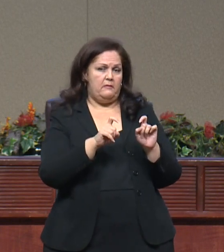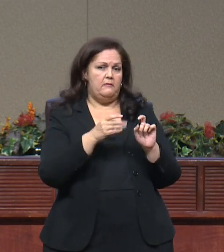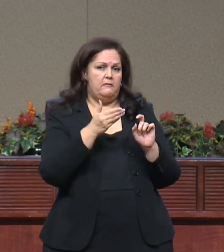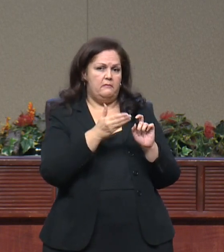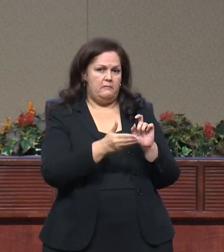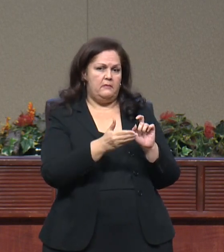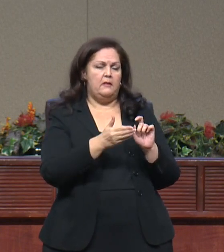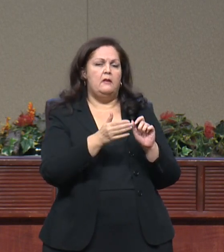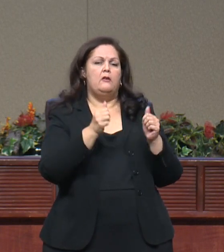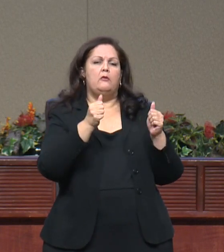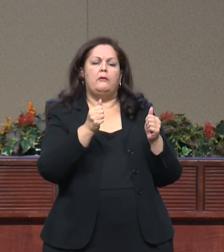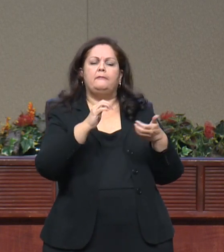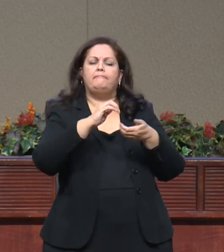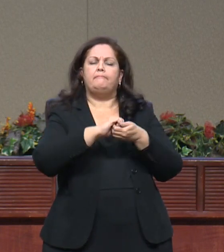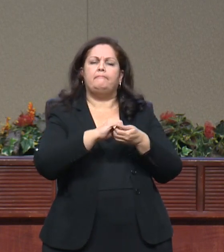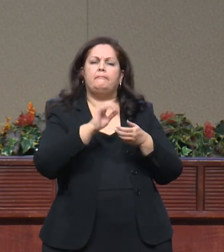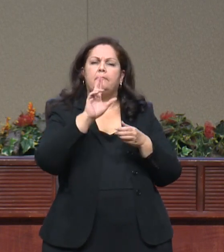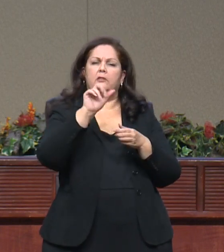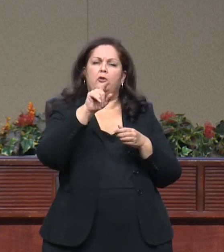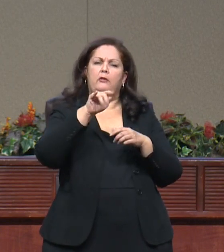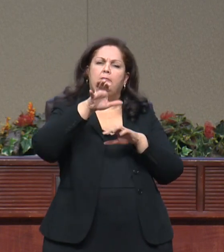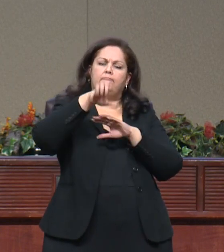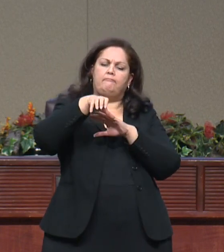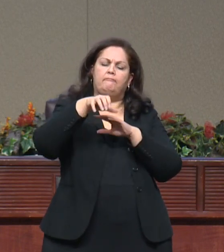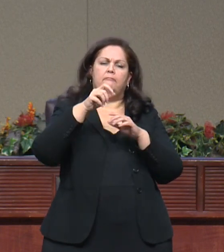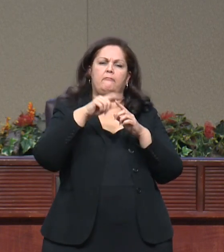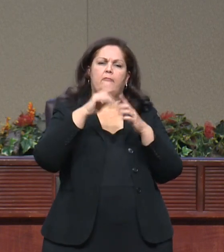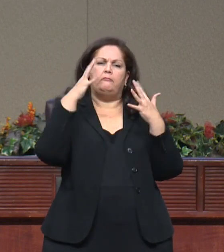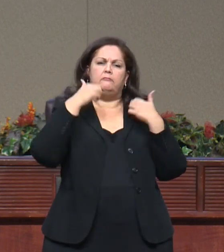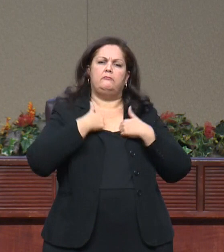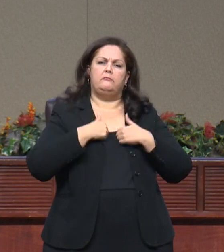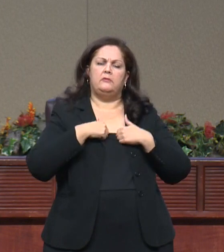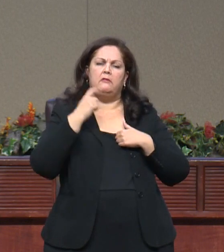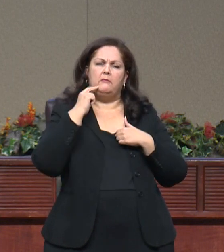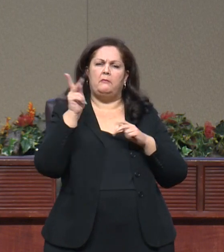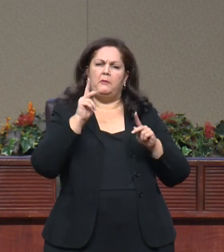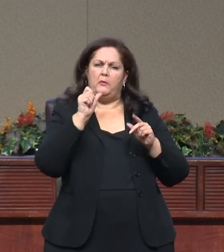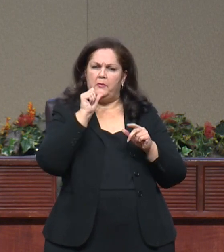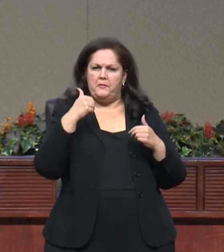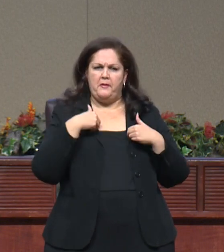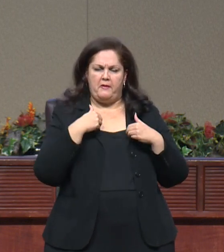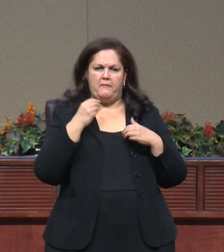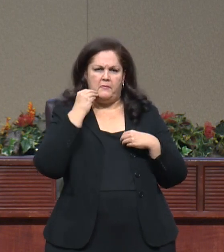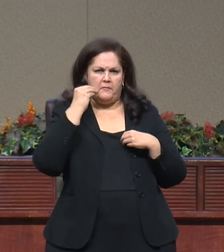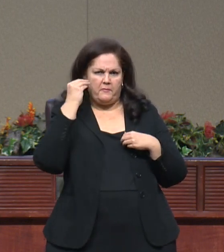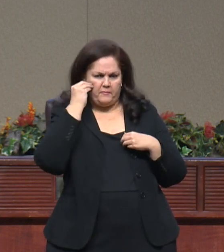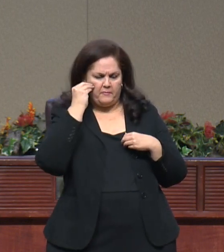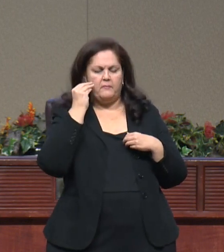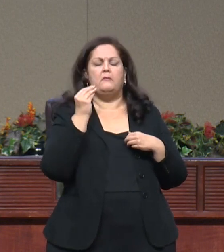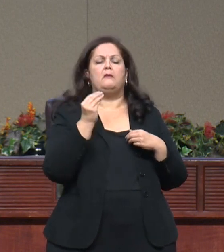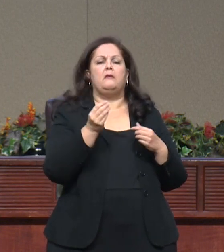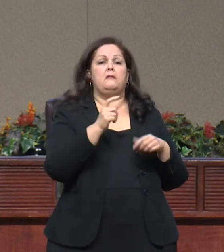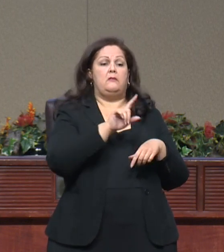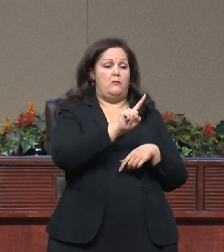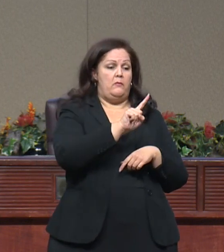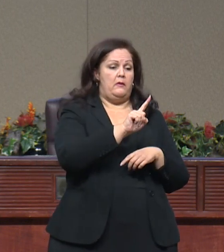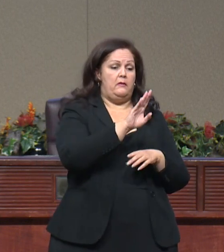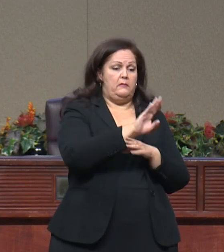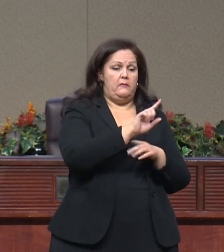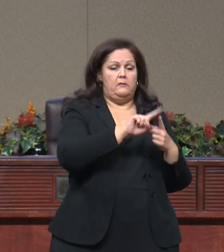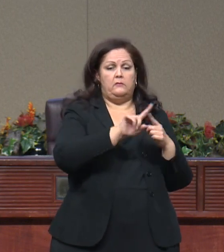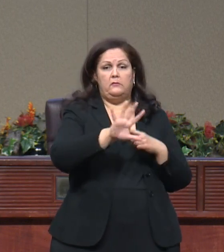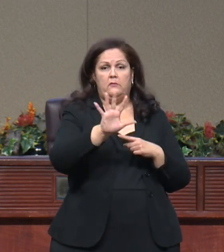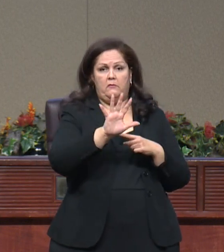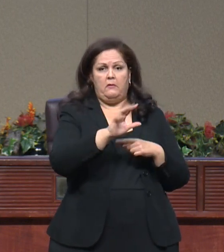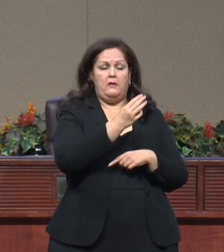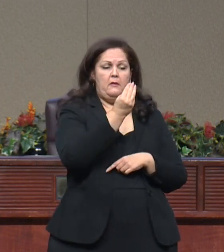Clean the World mobile shower unit for the homeless population in that area. The event is scheduled from 1 p.m. to 5 p.m.